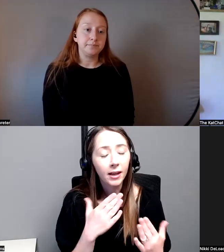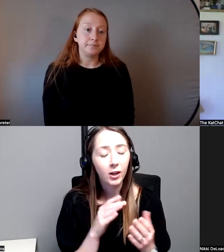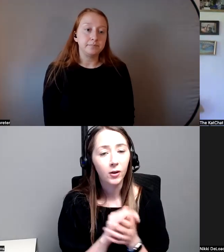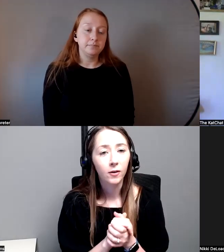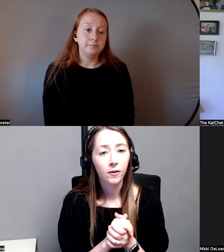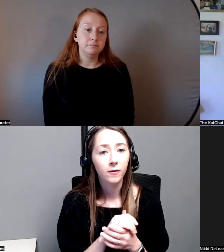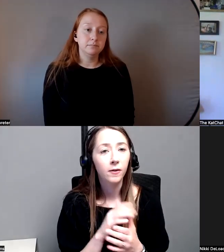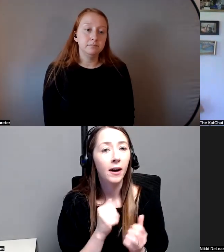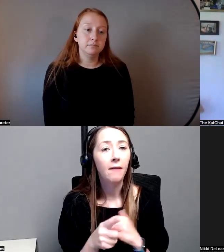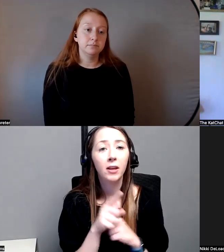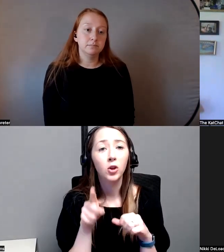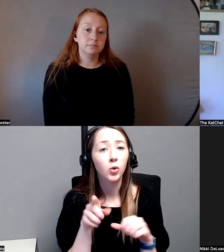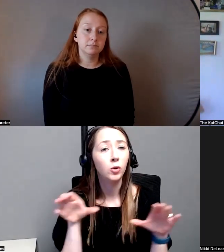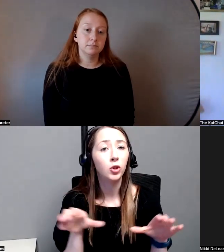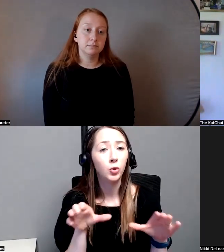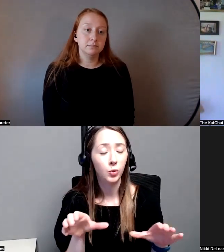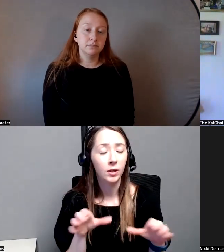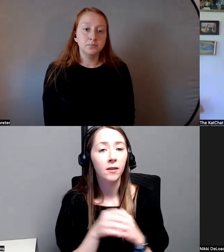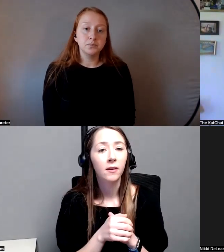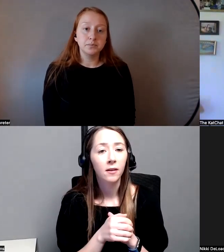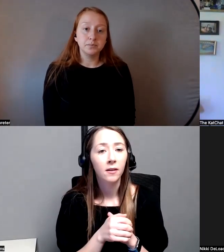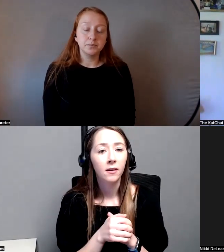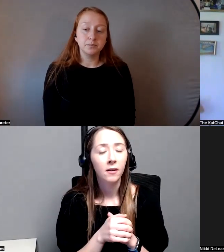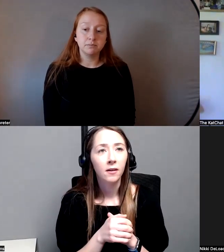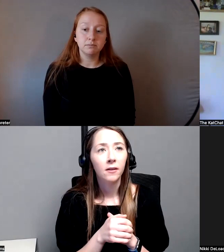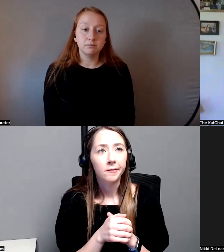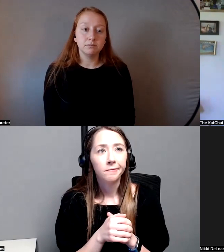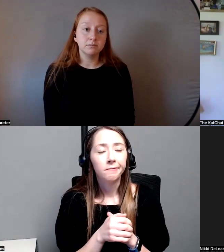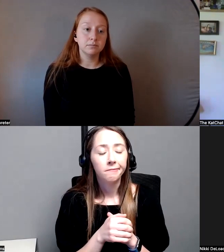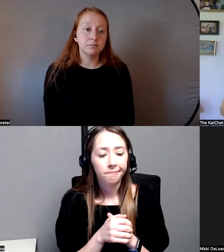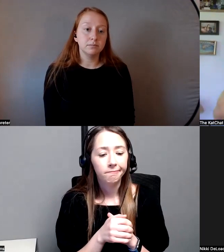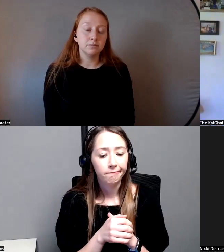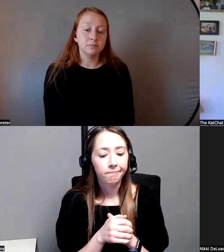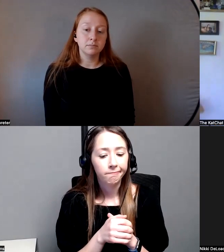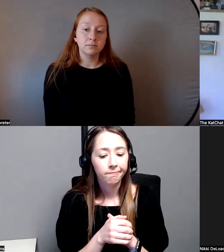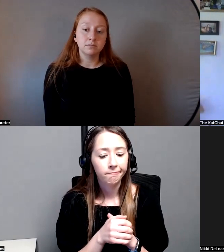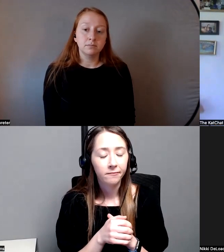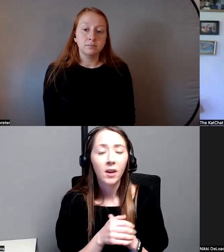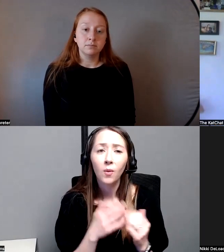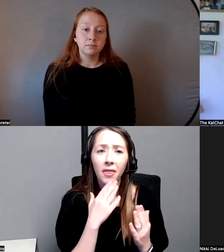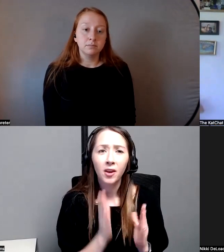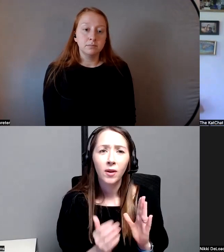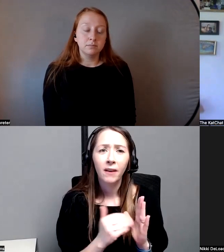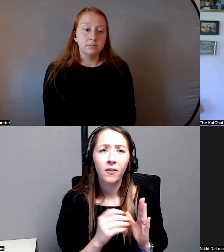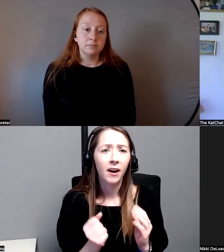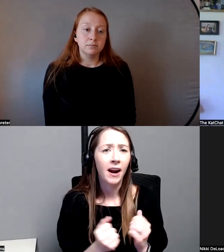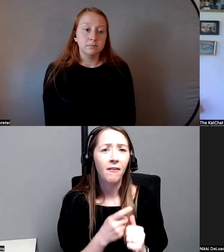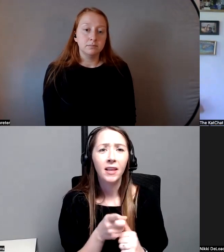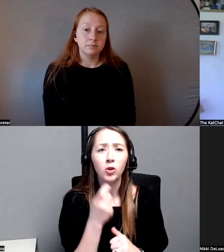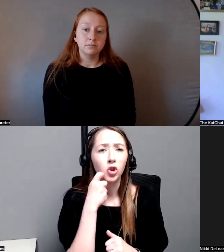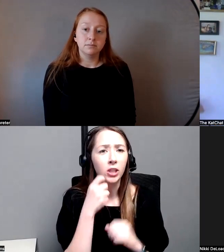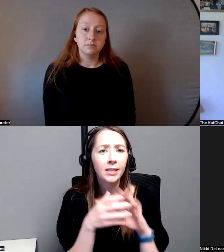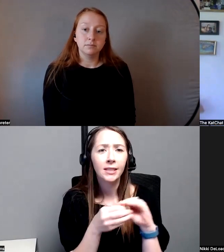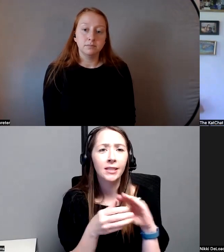for all that you do. I think, you know, uh, and thank you for everything that you said